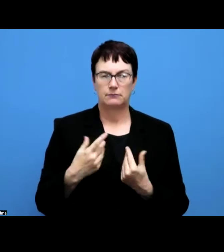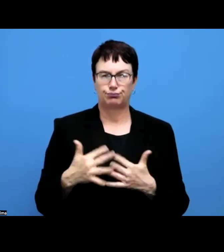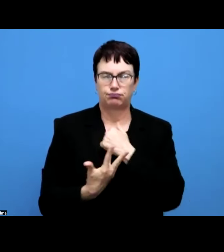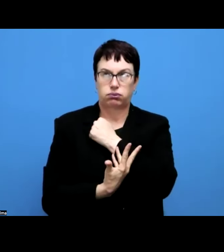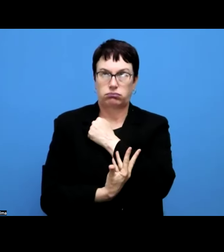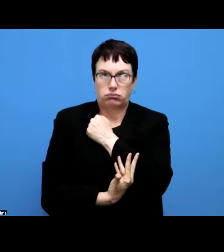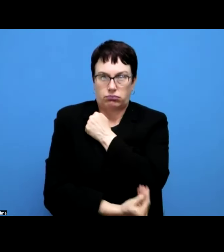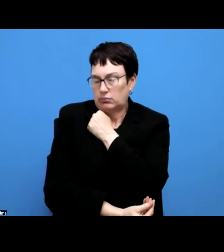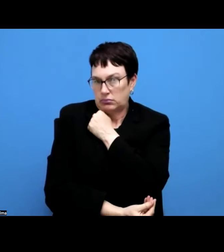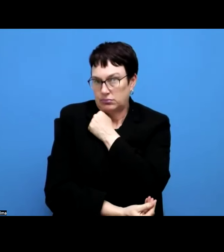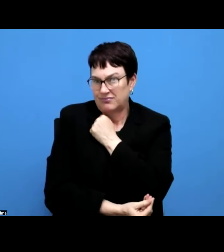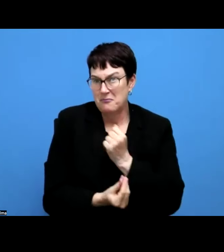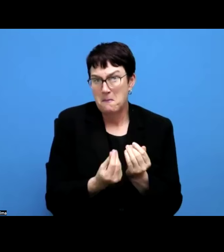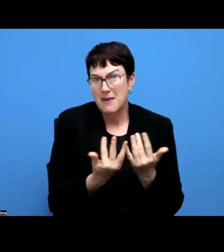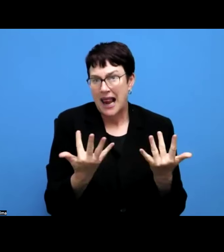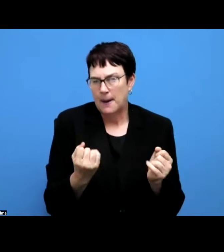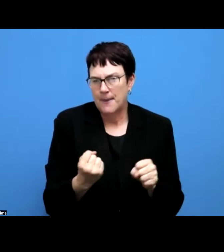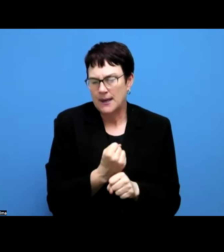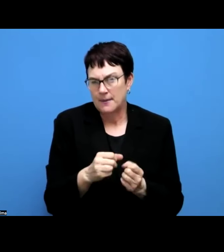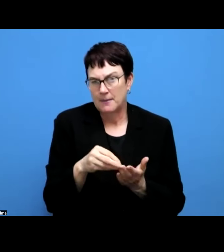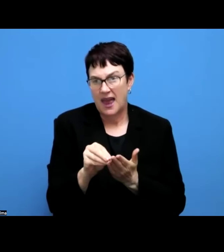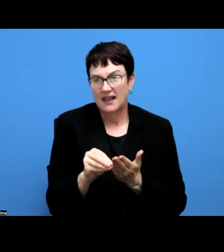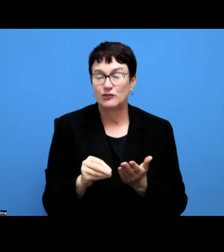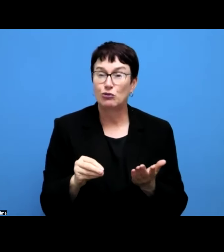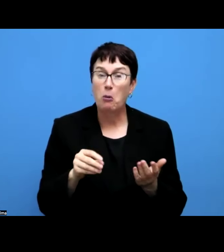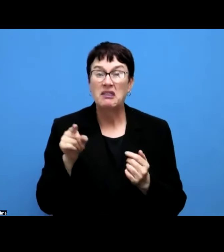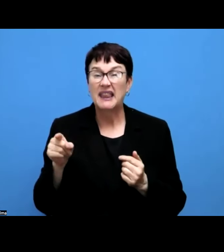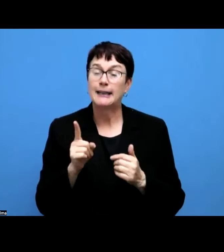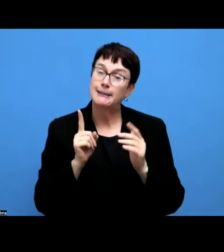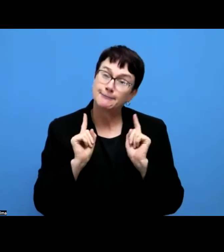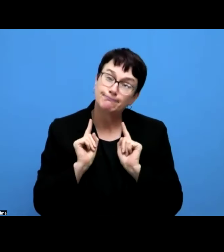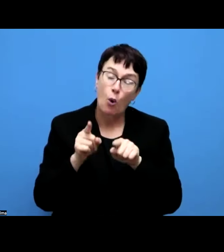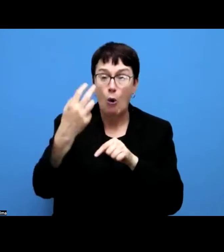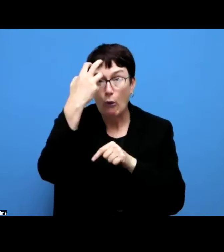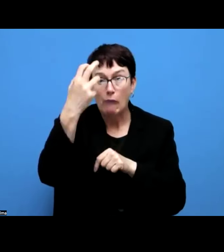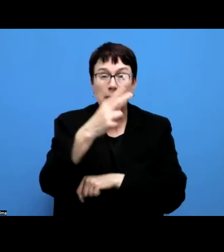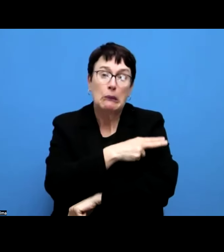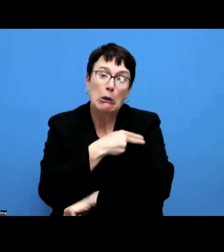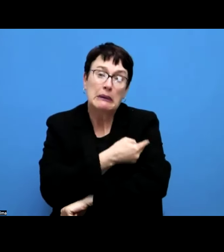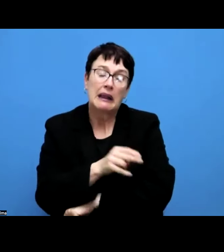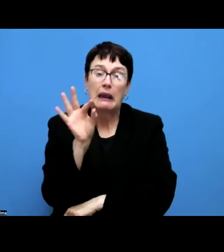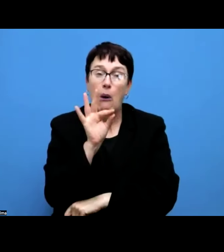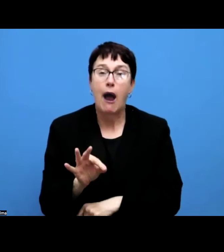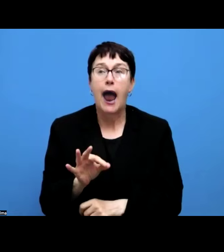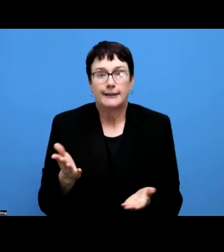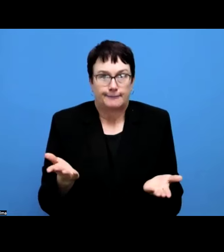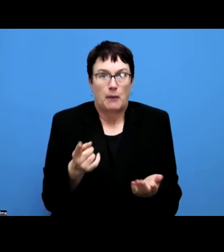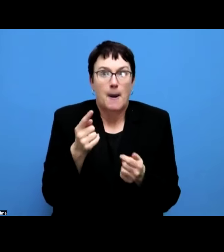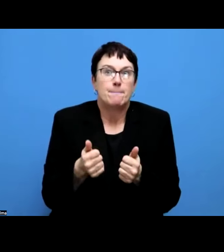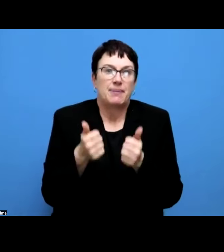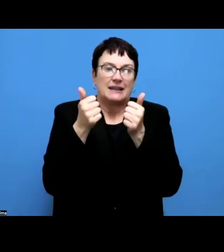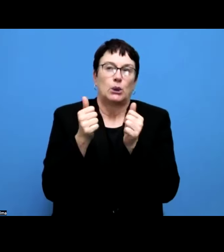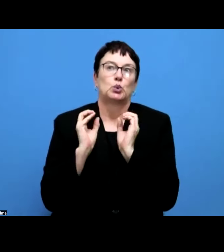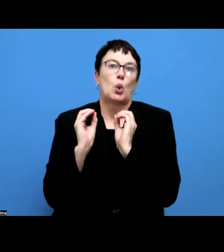all. So they either accept poor quality healthcare that doesn't meet their needs, or they get no healthcare at all.